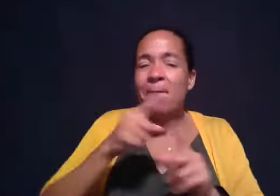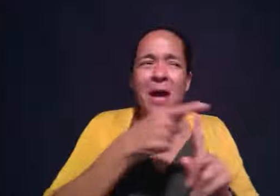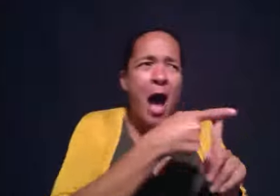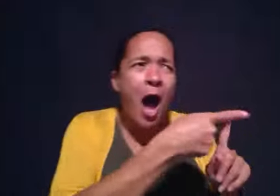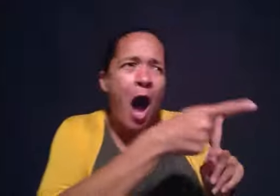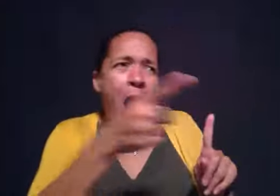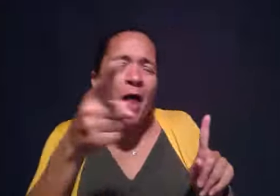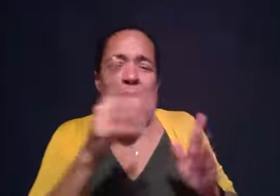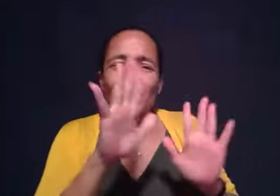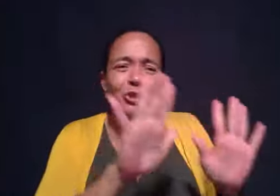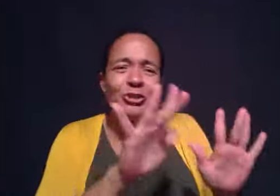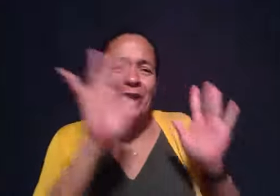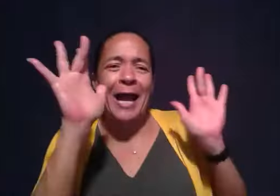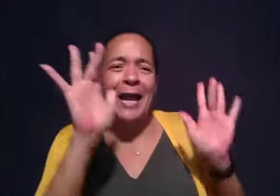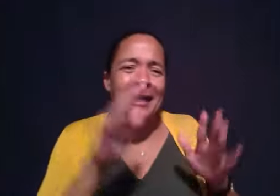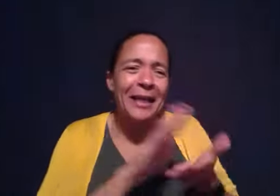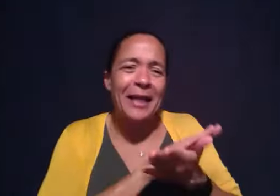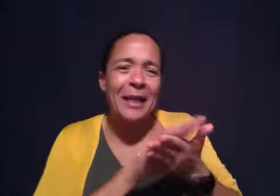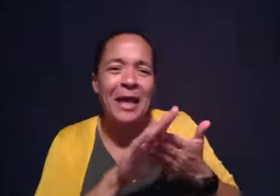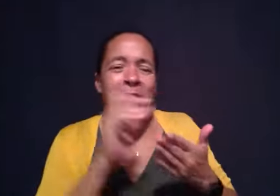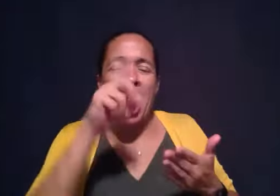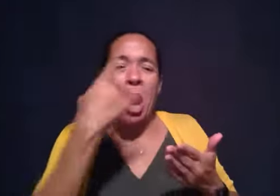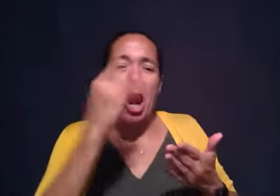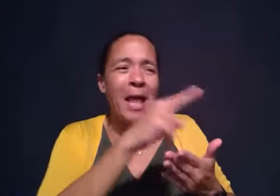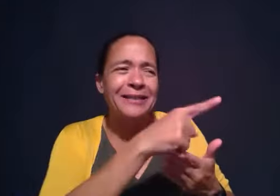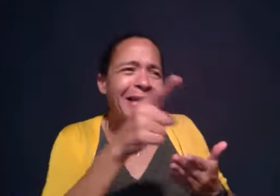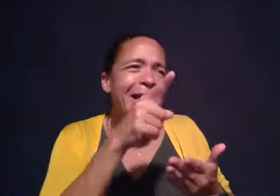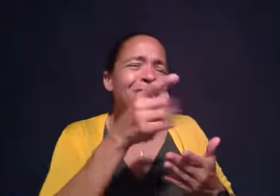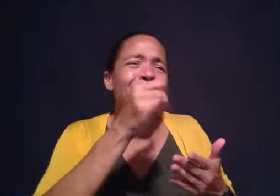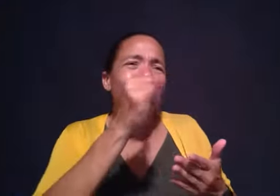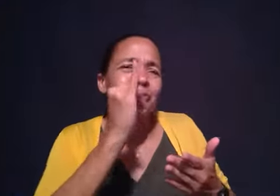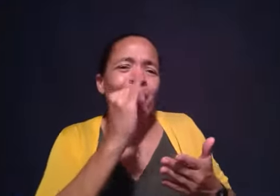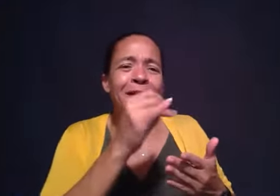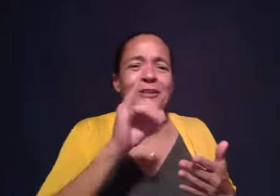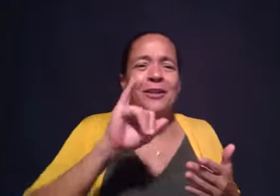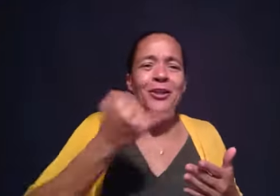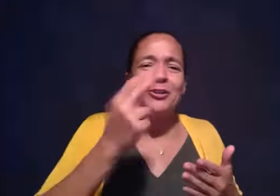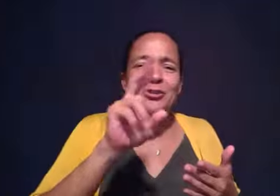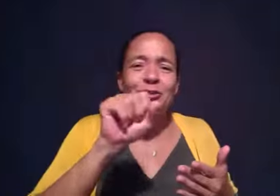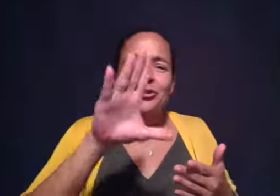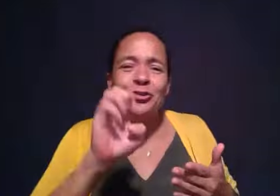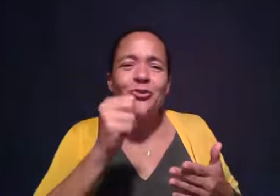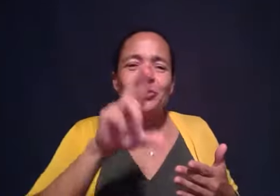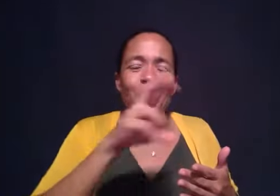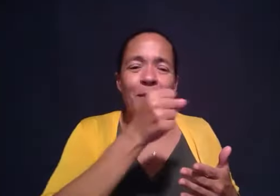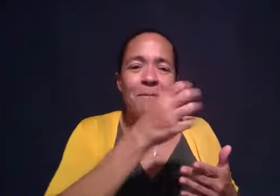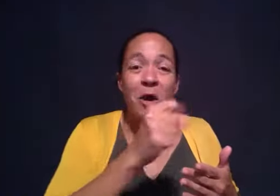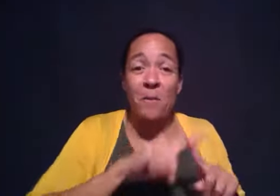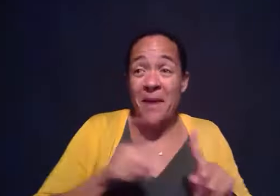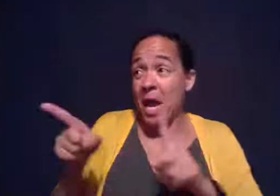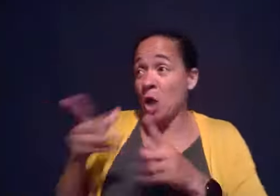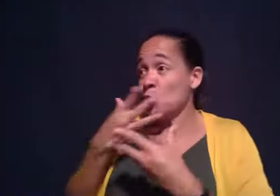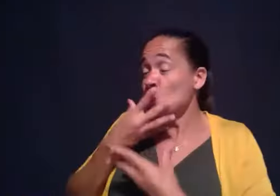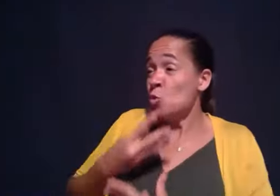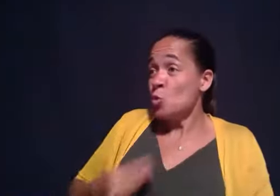drank juice or milk. And but this guy, I could tell this guy had had a drink or two. And what